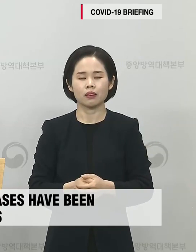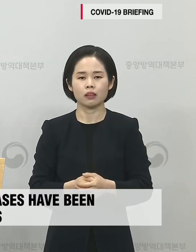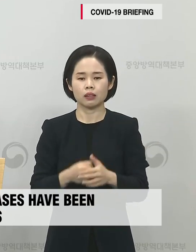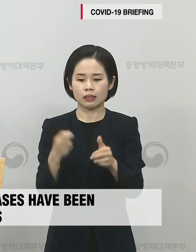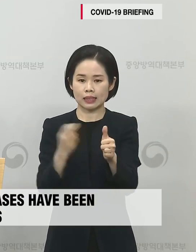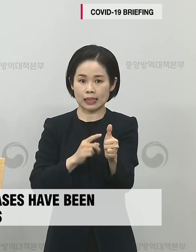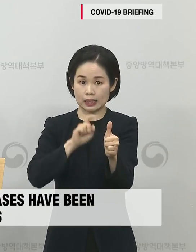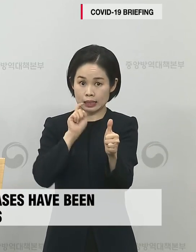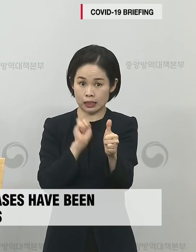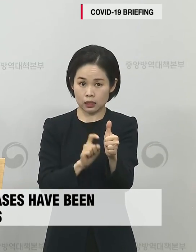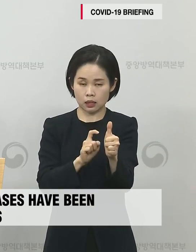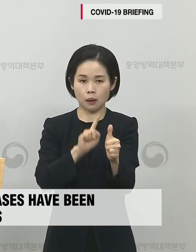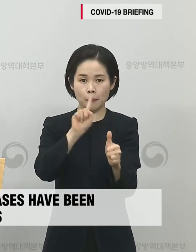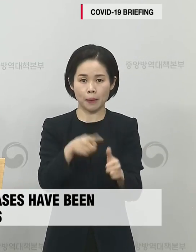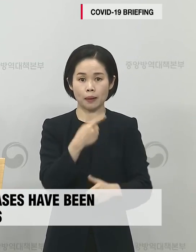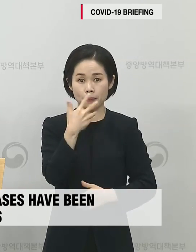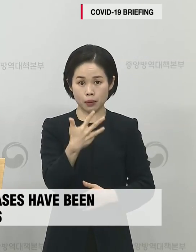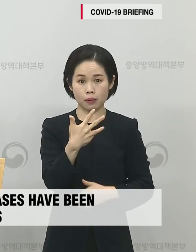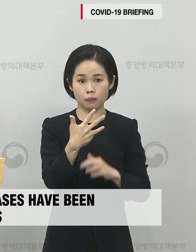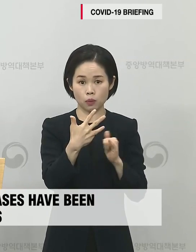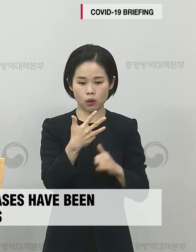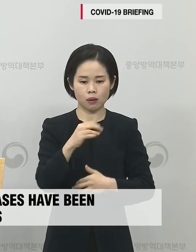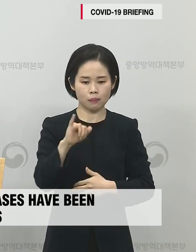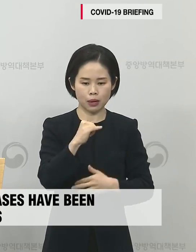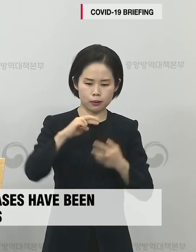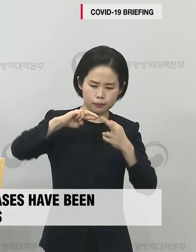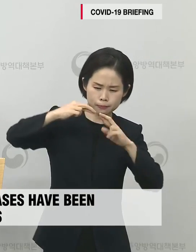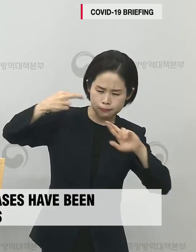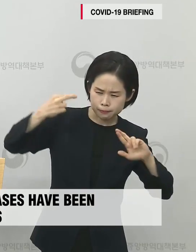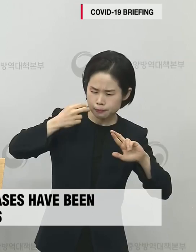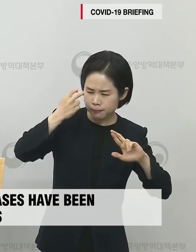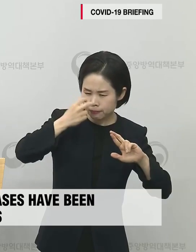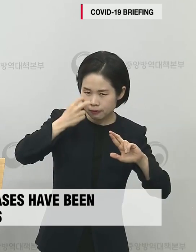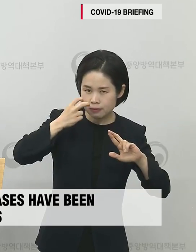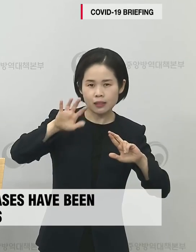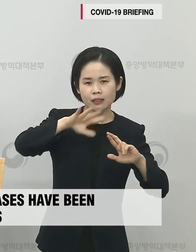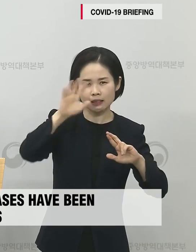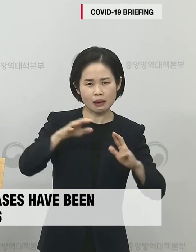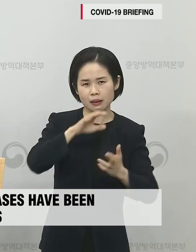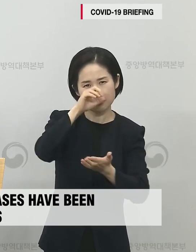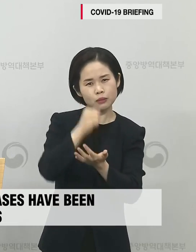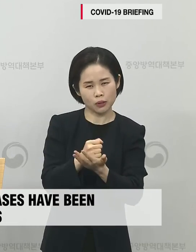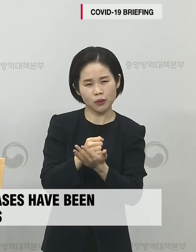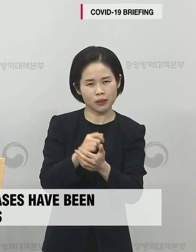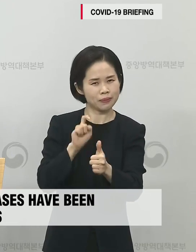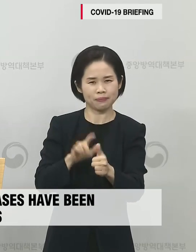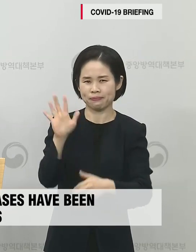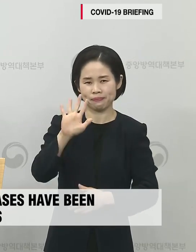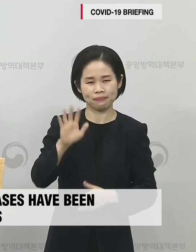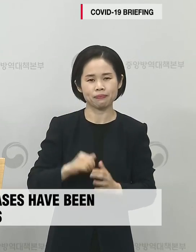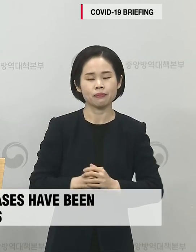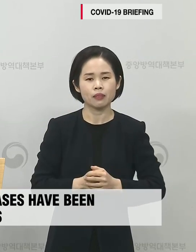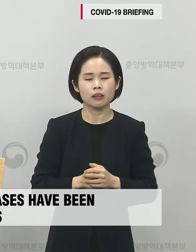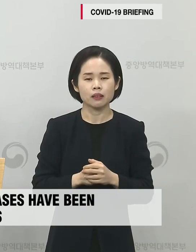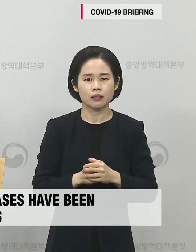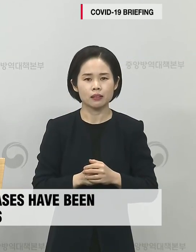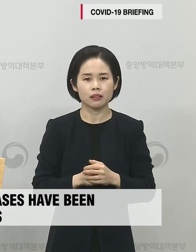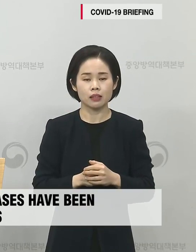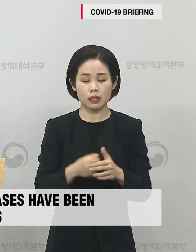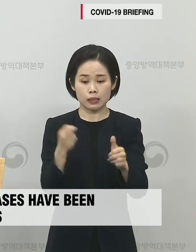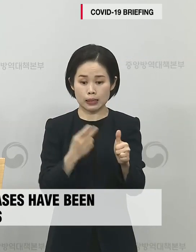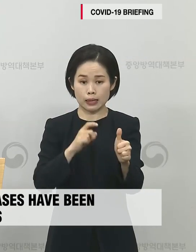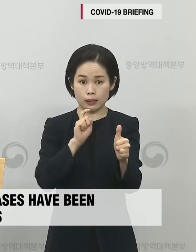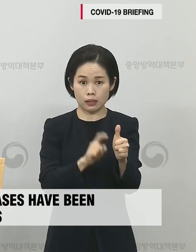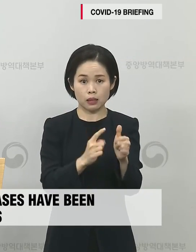again, and they did not transfer the virus to others. And also the virus